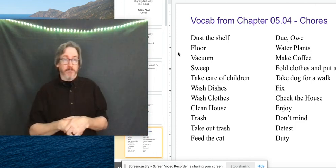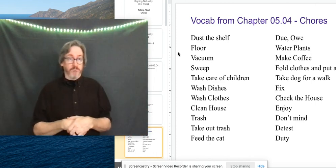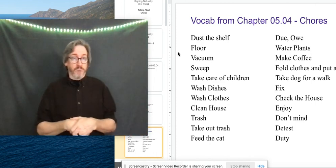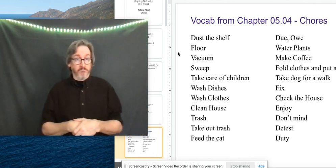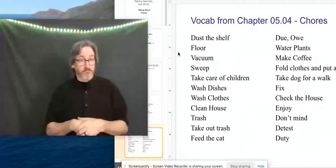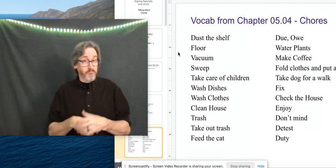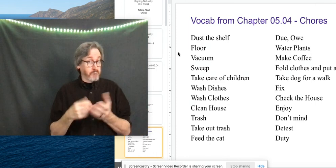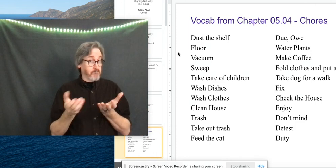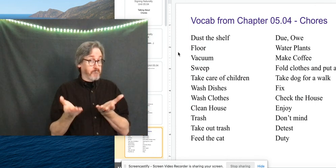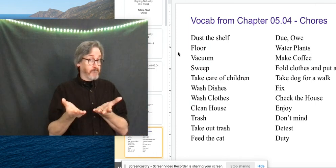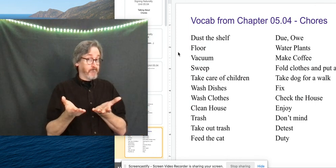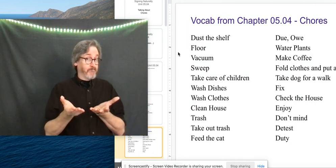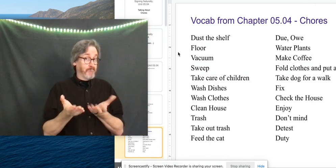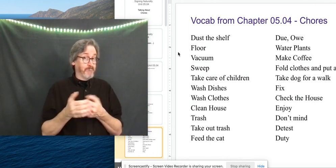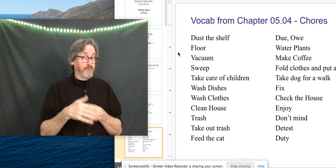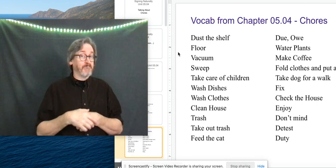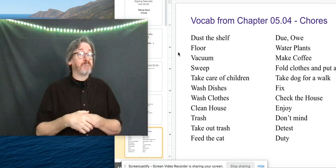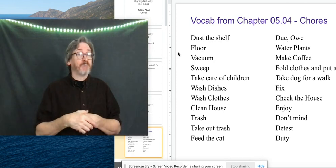the cat?